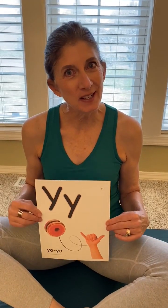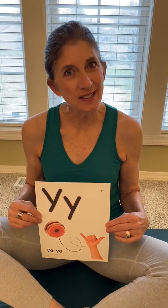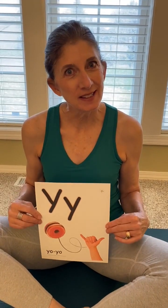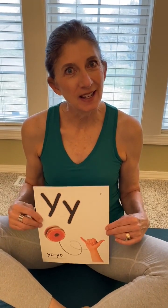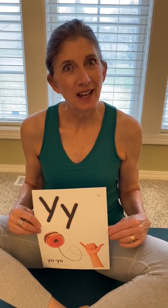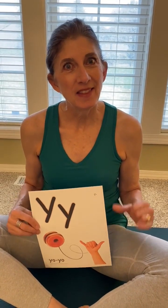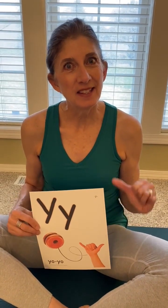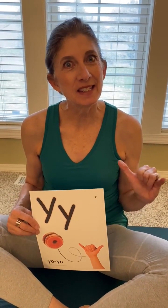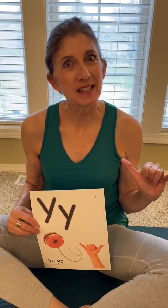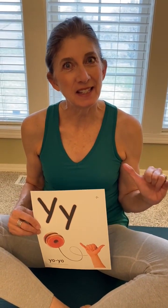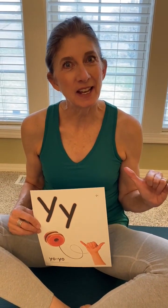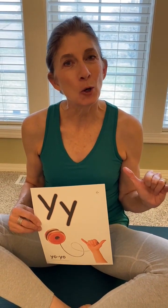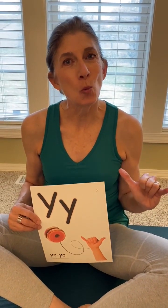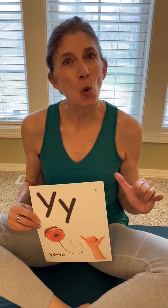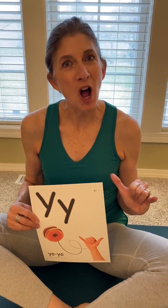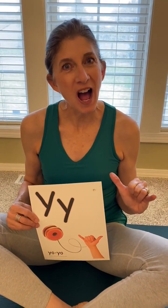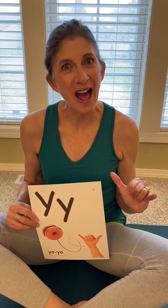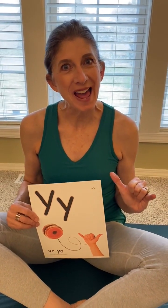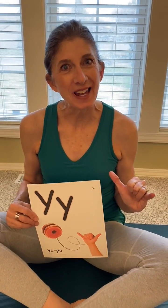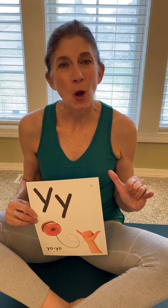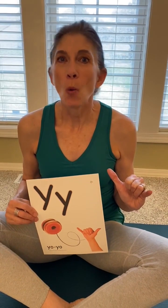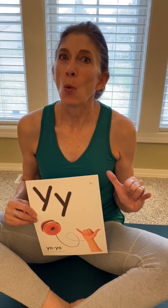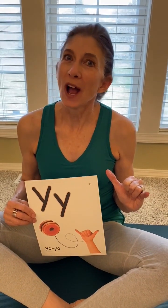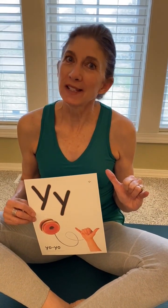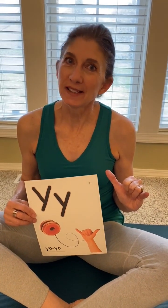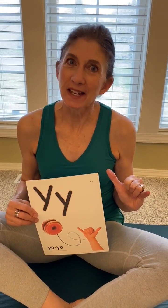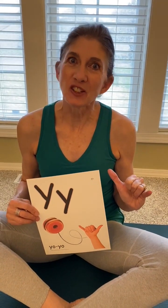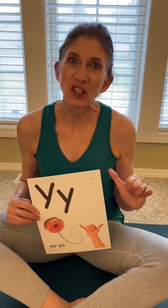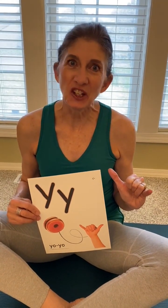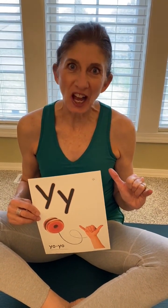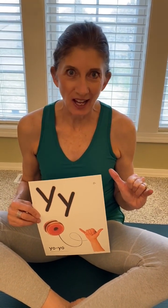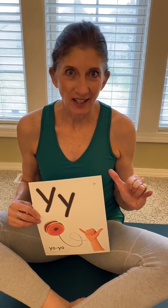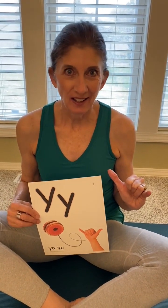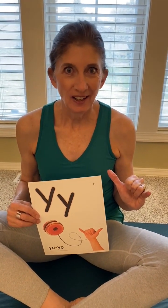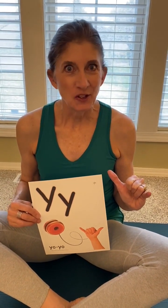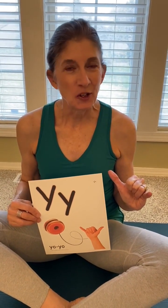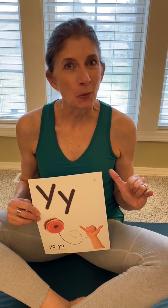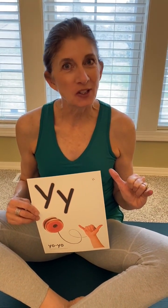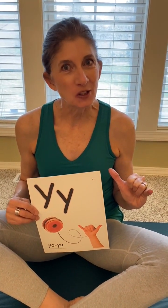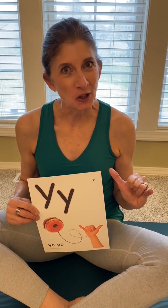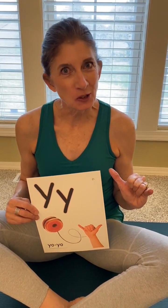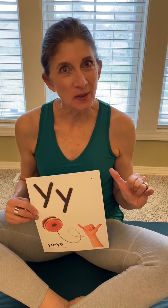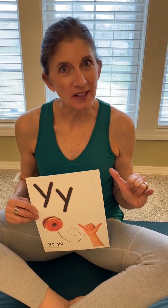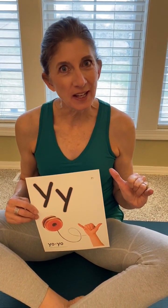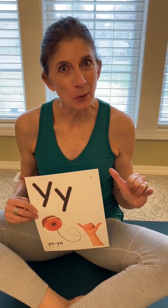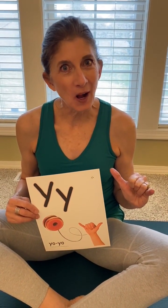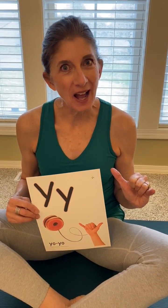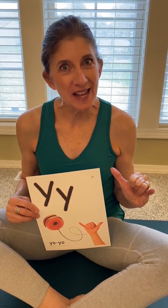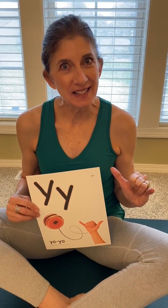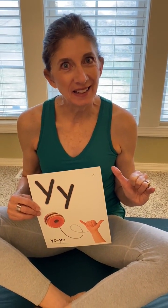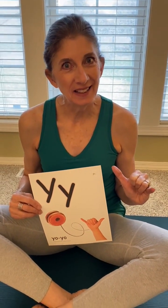is? This is the letter Y. Y says ya. Do you know what starts with the letter Y?